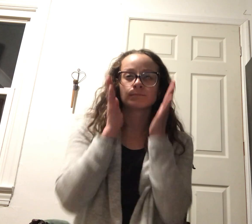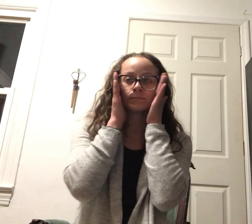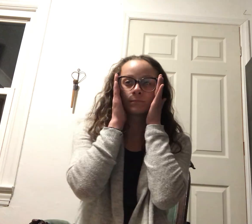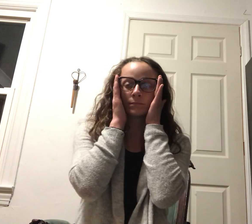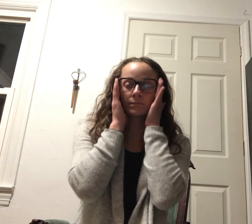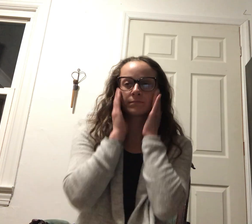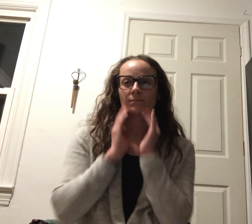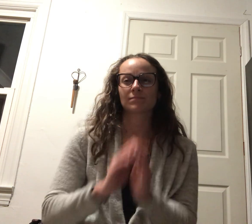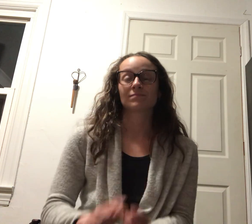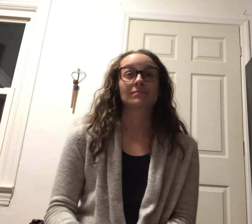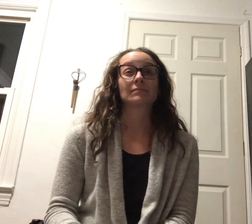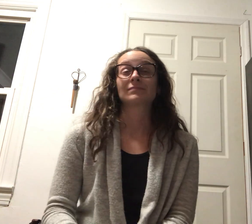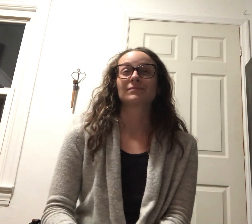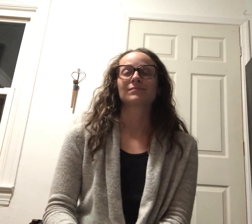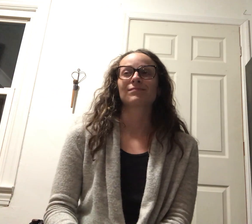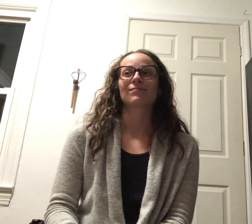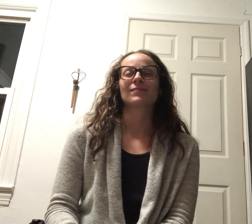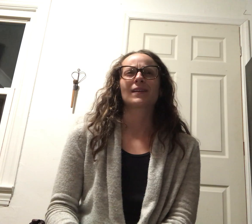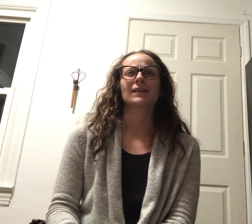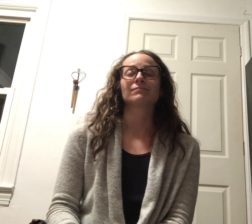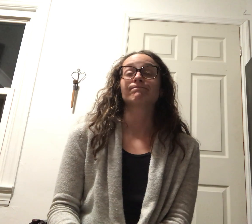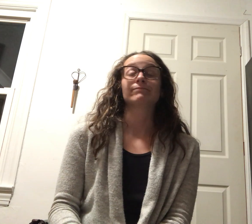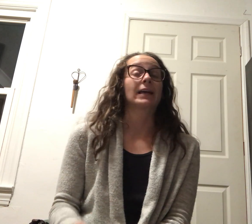You can't go wrong with peanut butter.